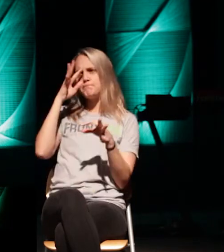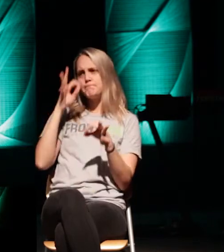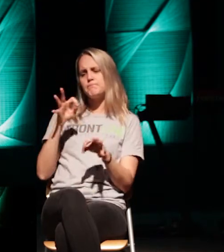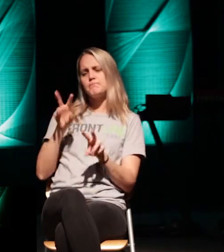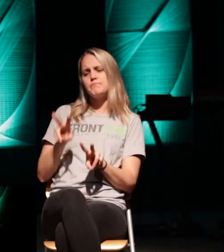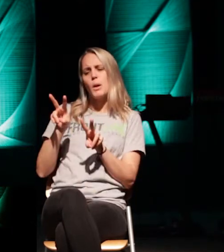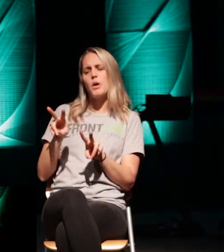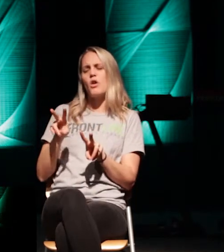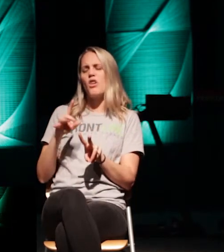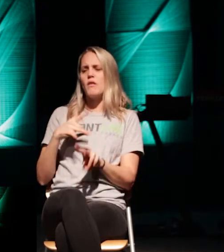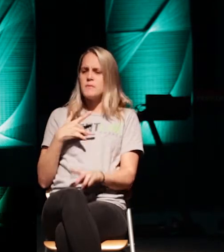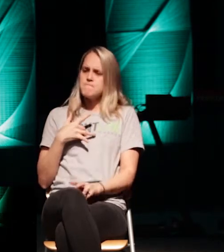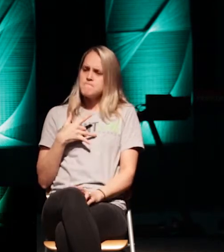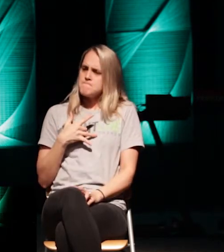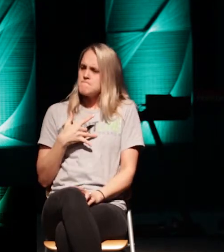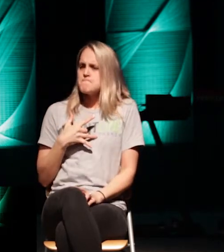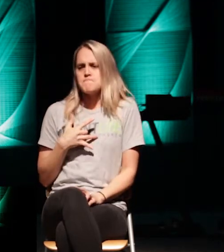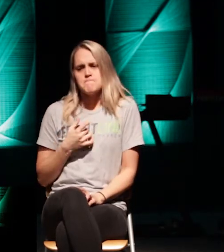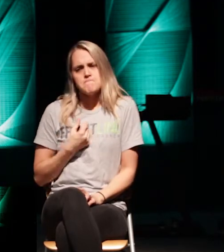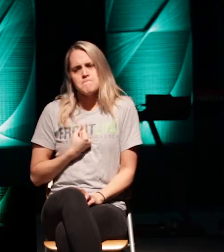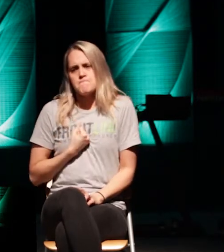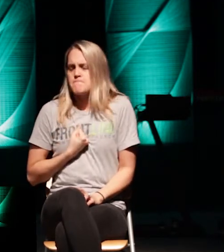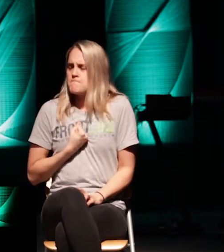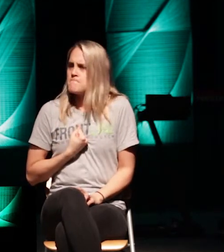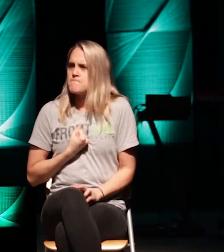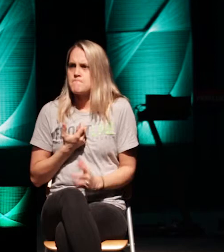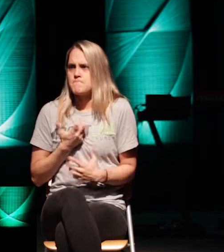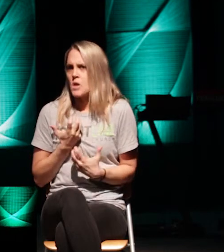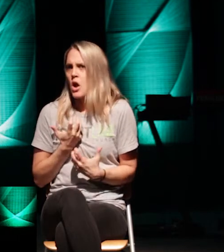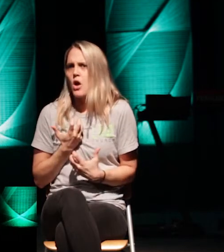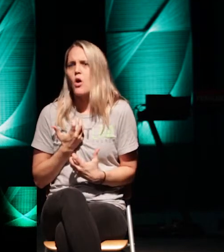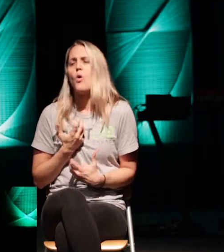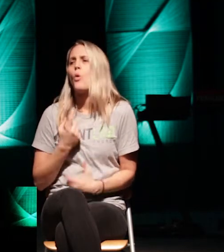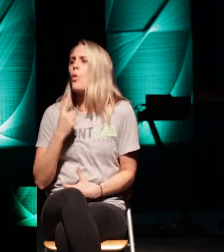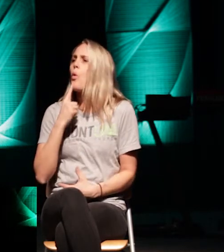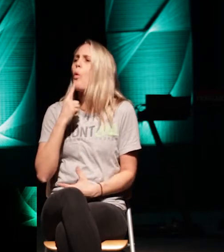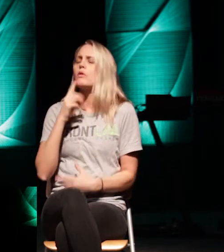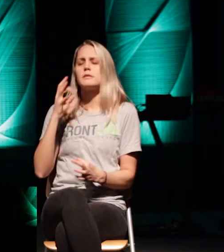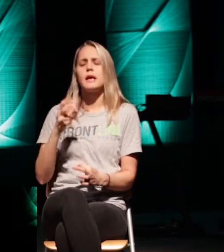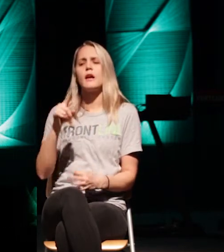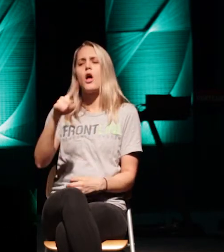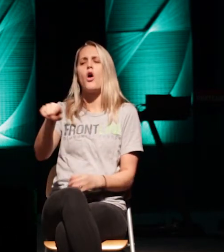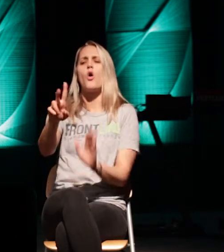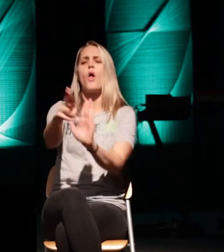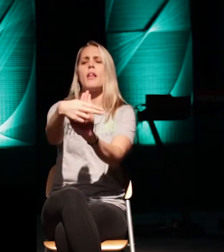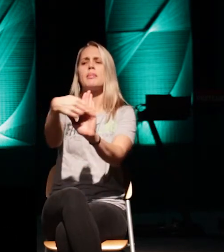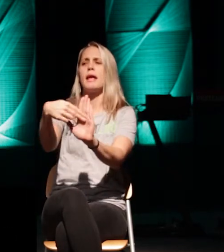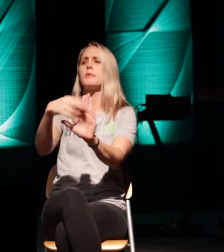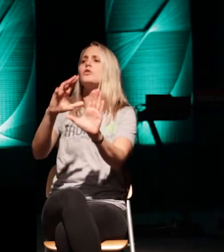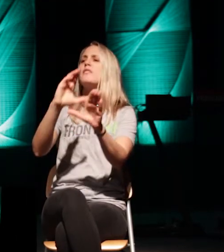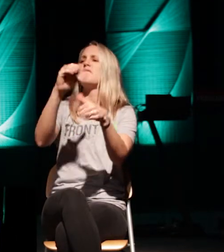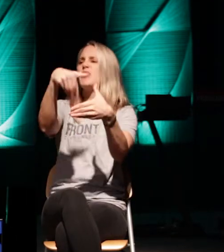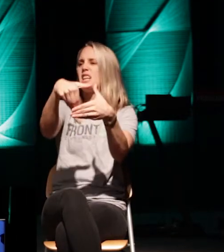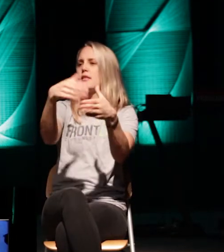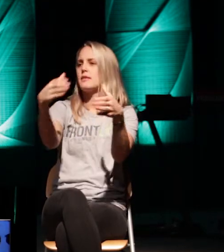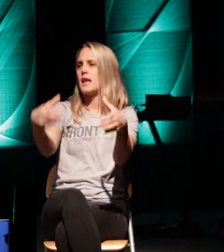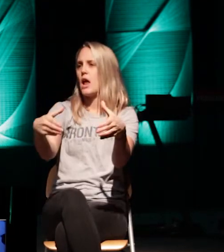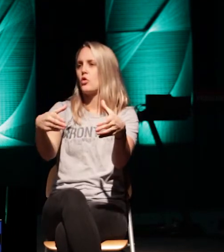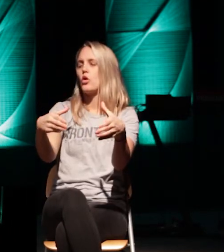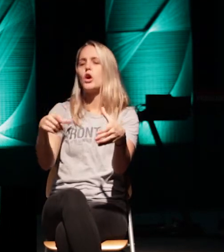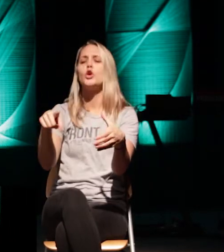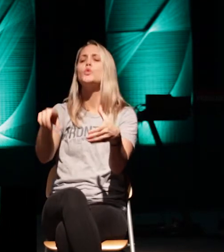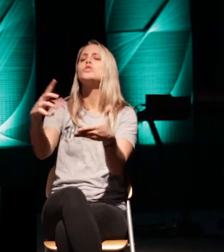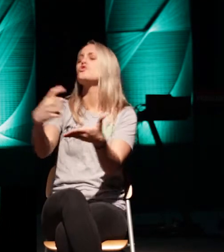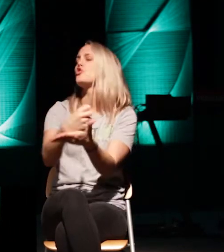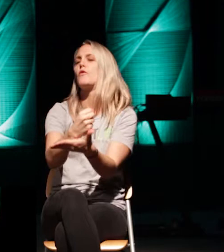grudge, or we just cast this judgment and just say, you're just a category, you're just like this is how I see you, you don't deserve it. And oftentimes that